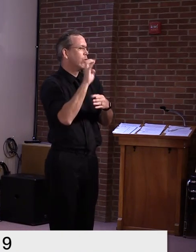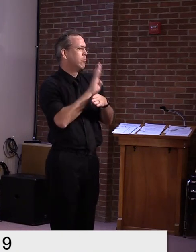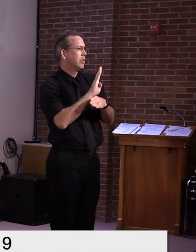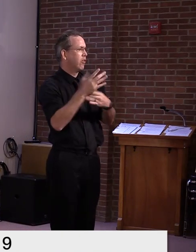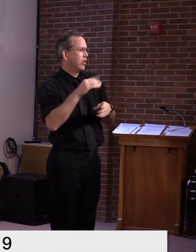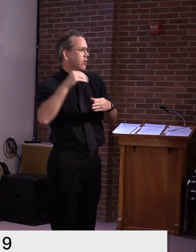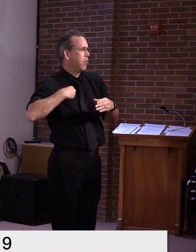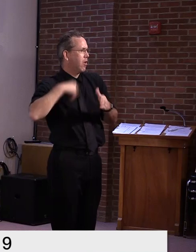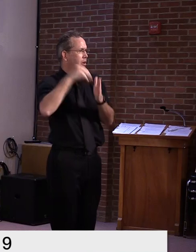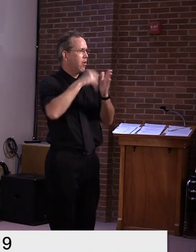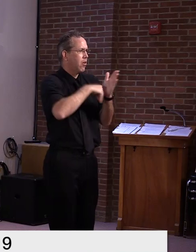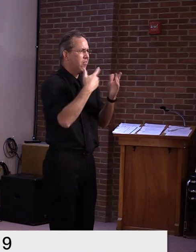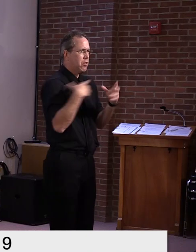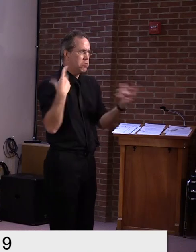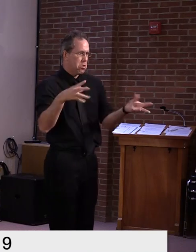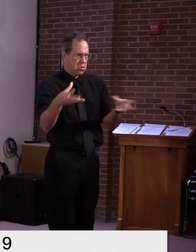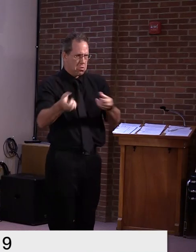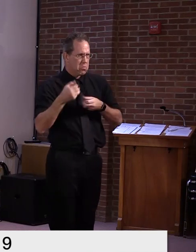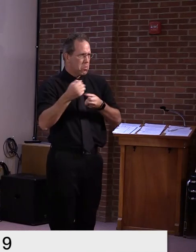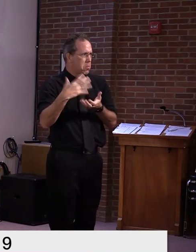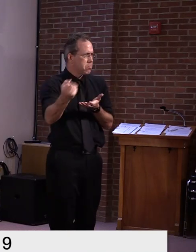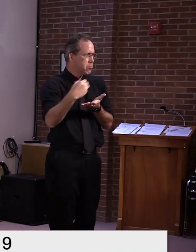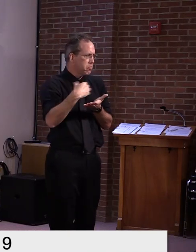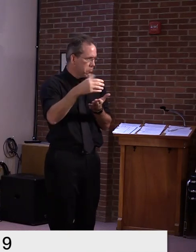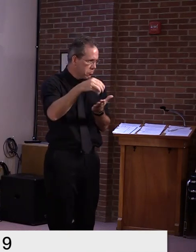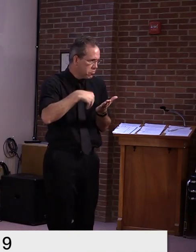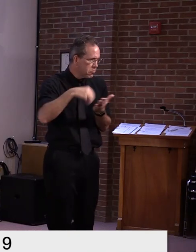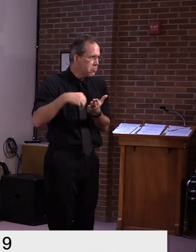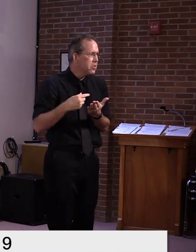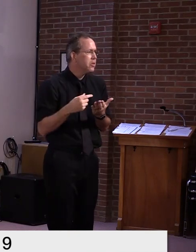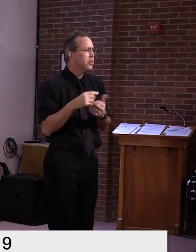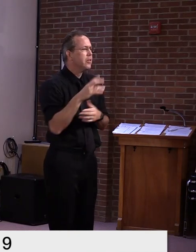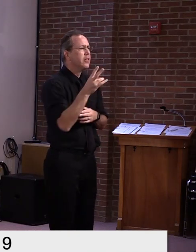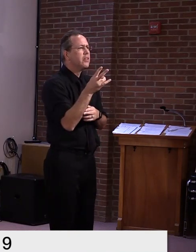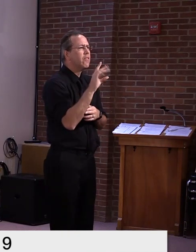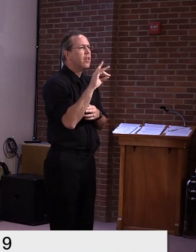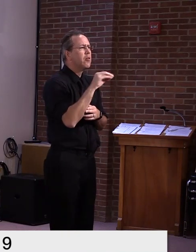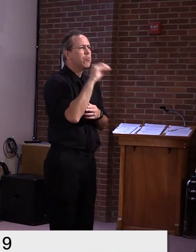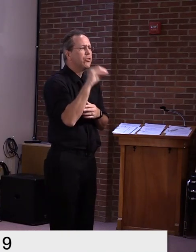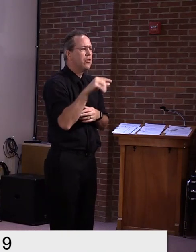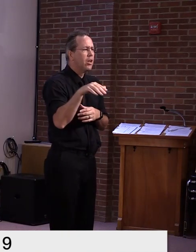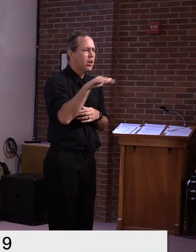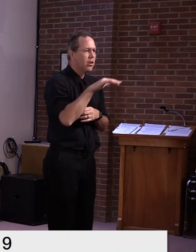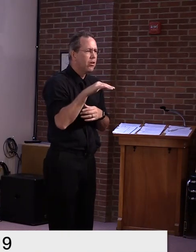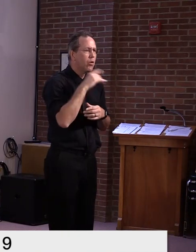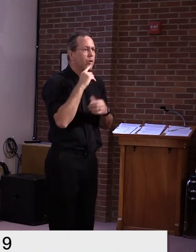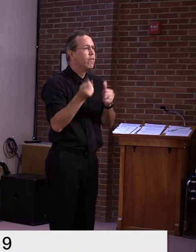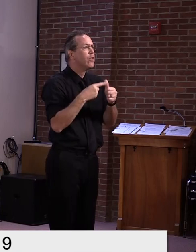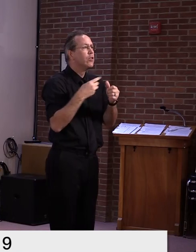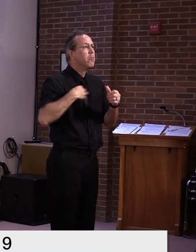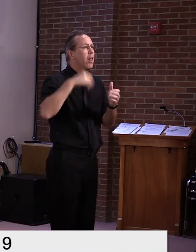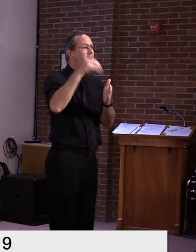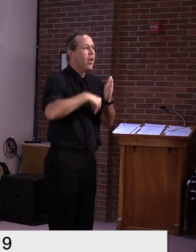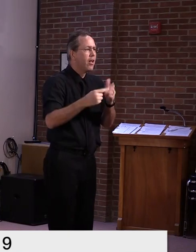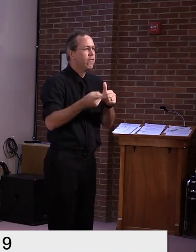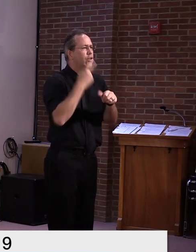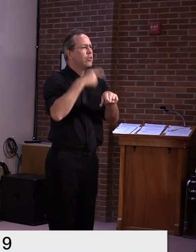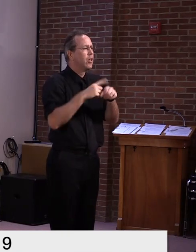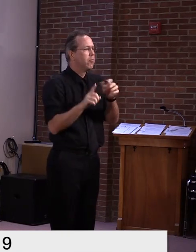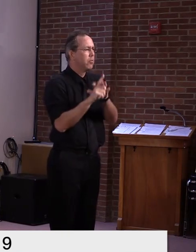applicants, 78% were new to seeking COVID-19 related financial relief from